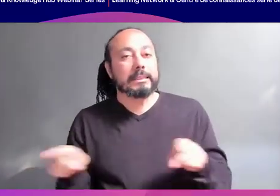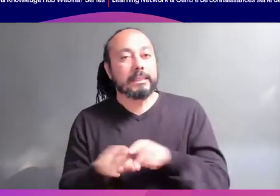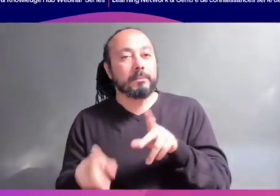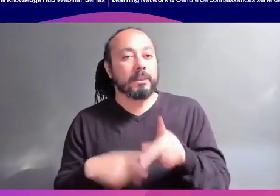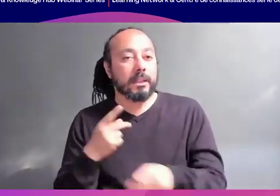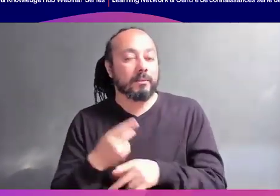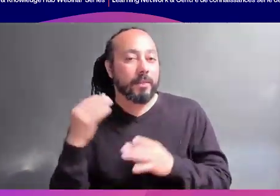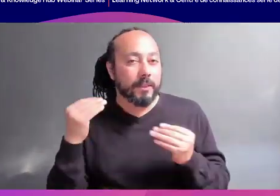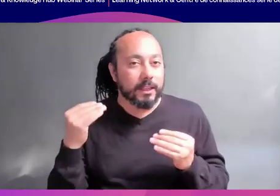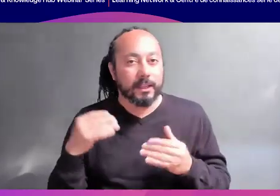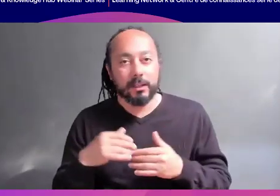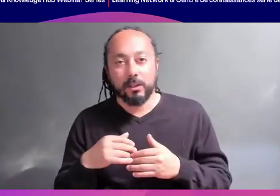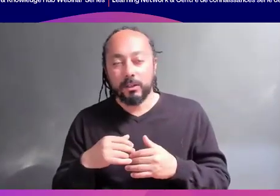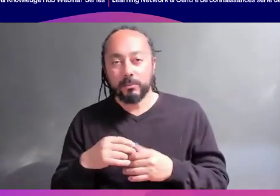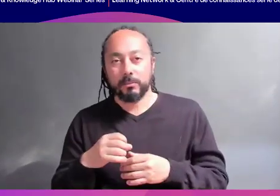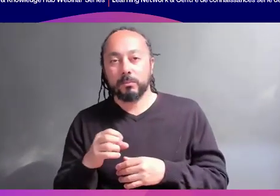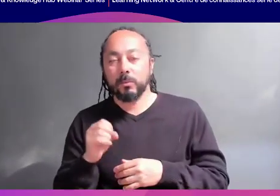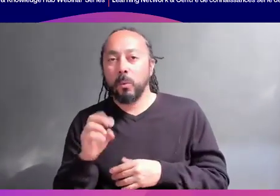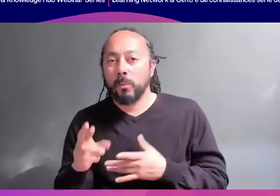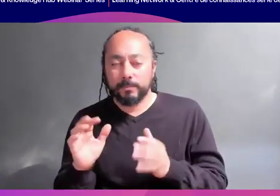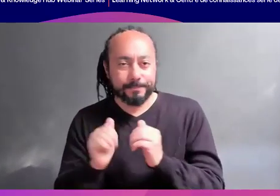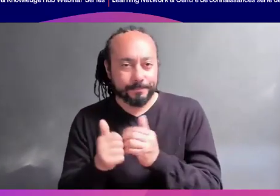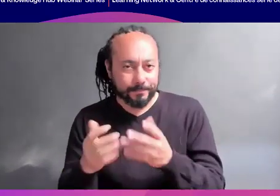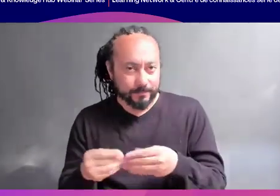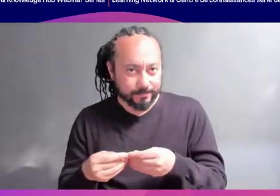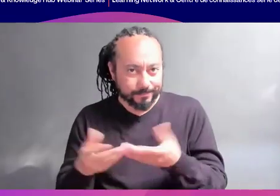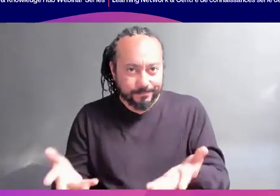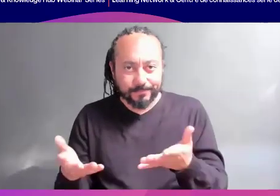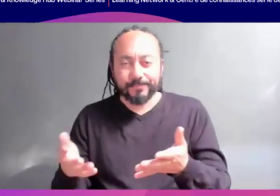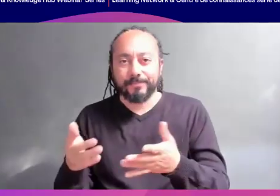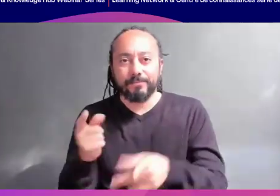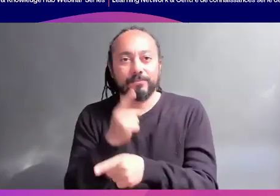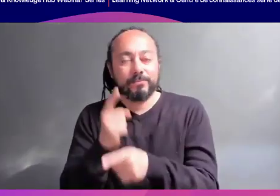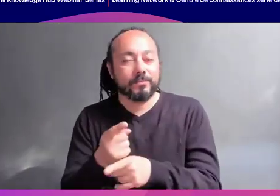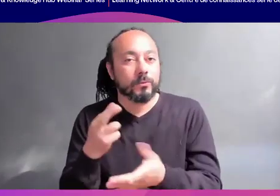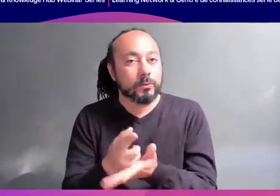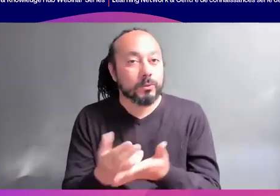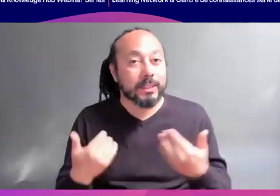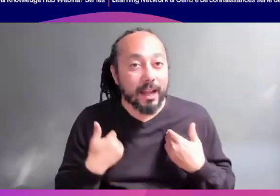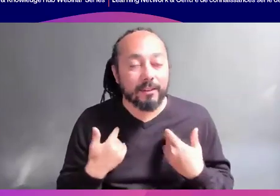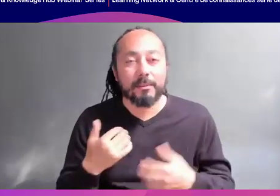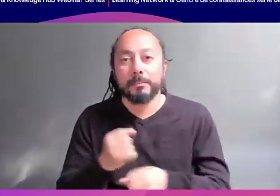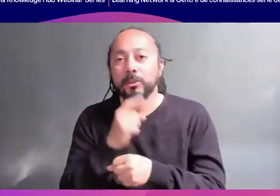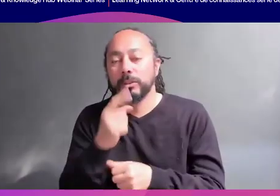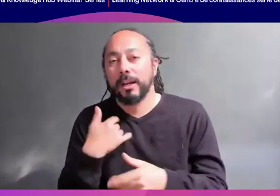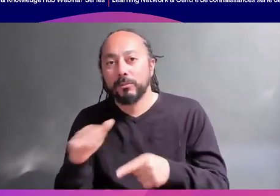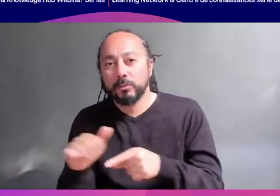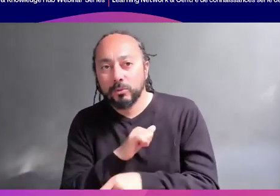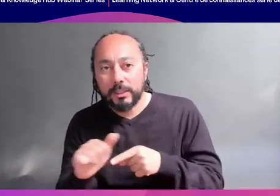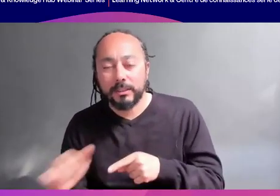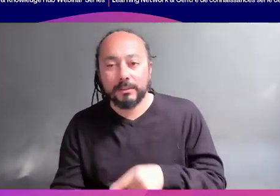provisions around how do you make sure that people have the resources? How do you make sure that people get trained in that?